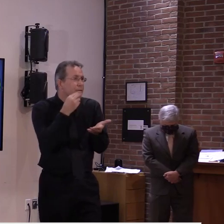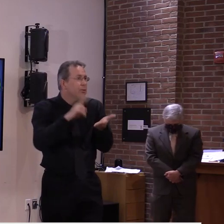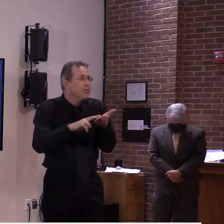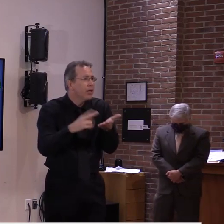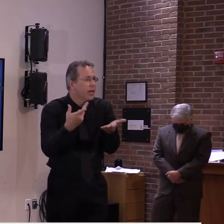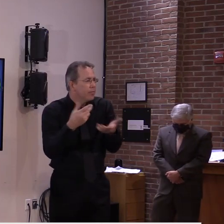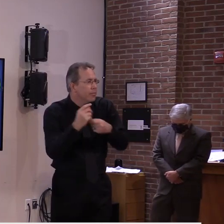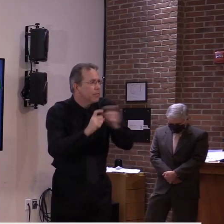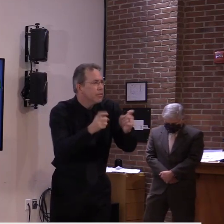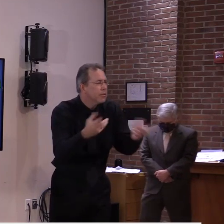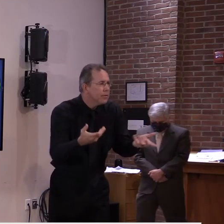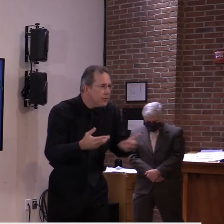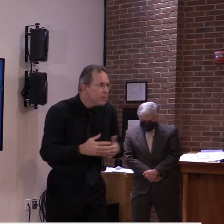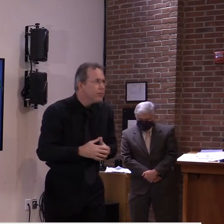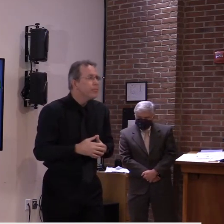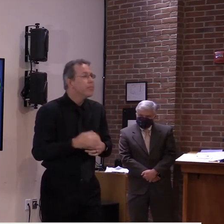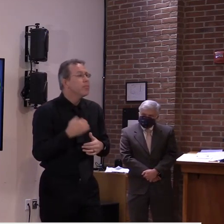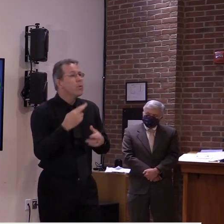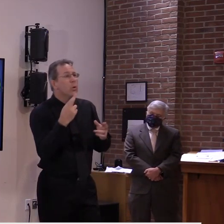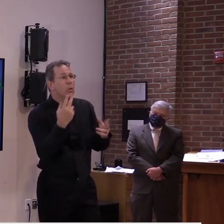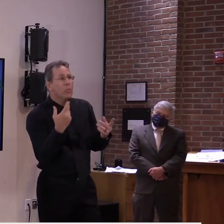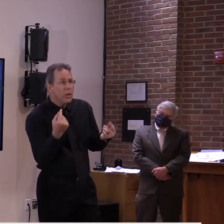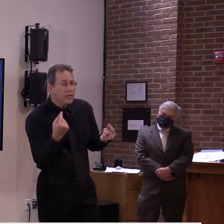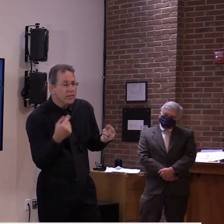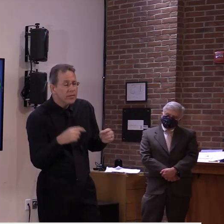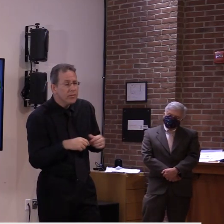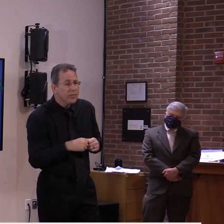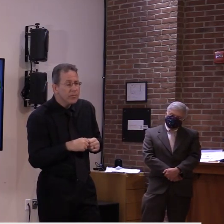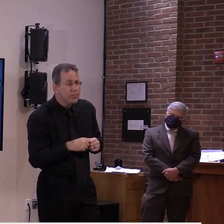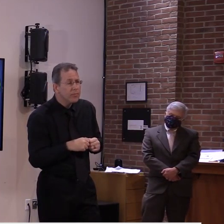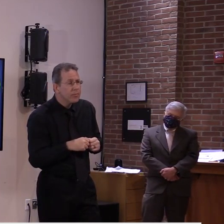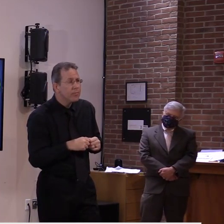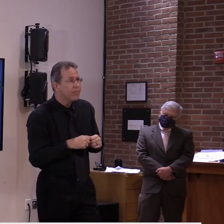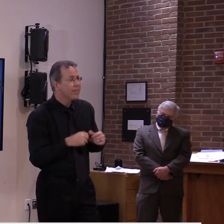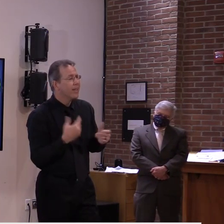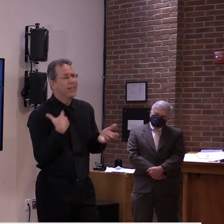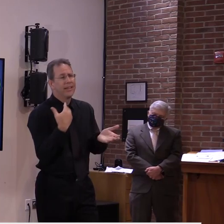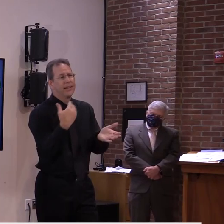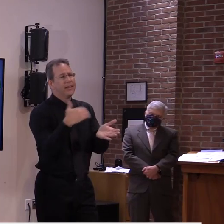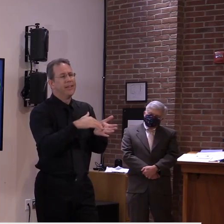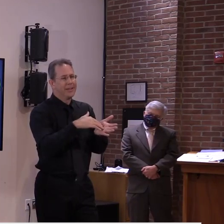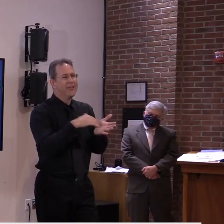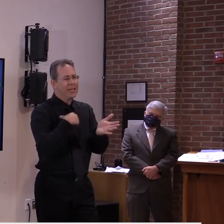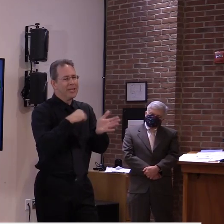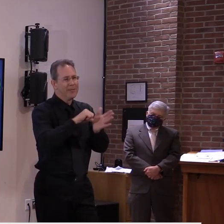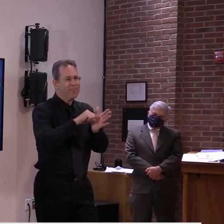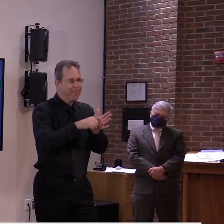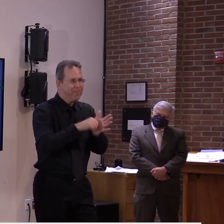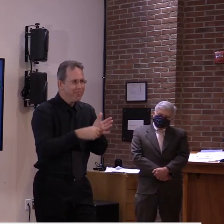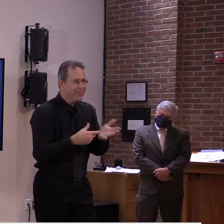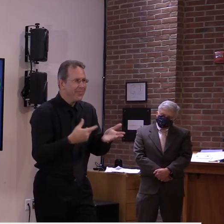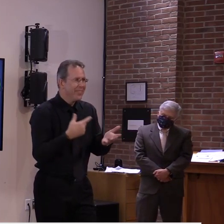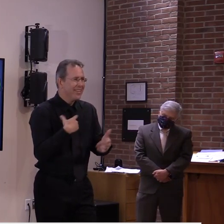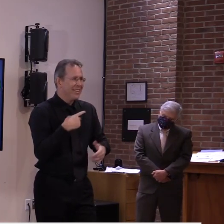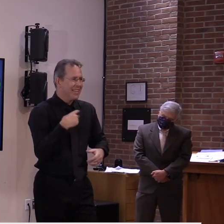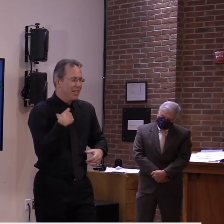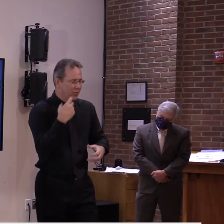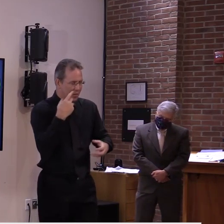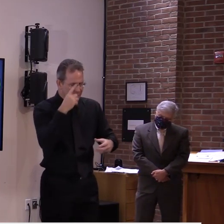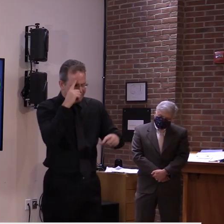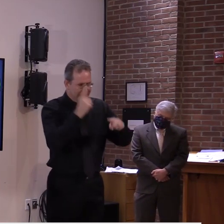run out by the end of the year, as well as some of the programs in terms of